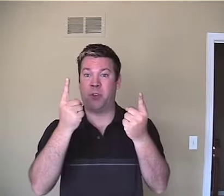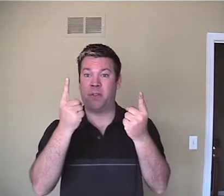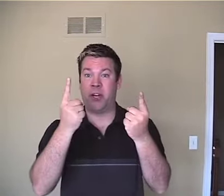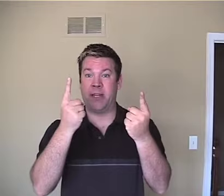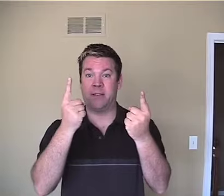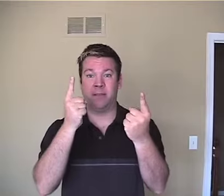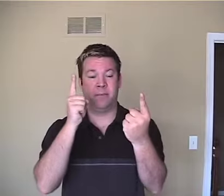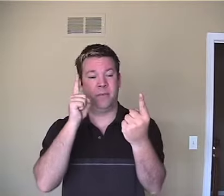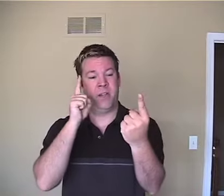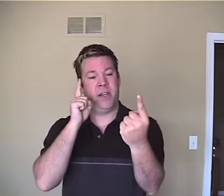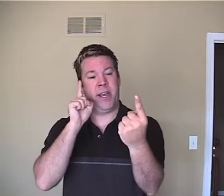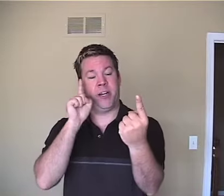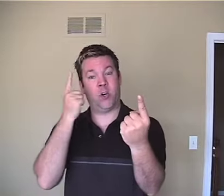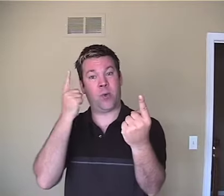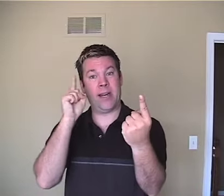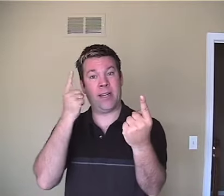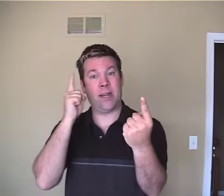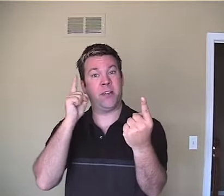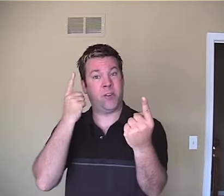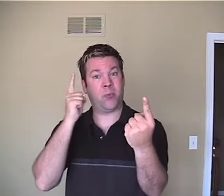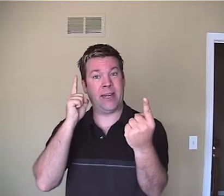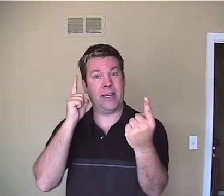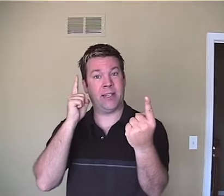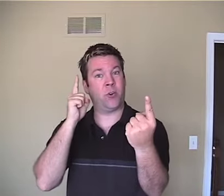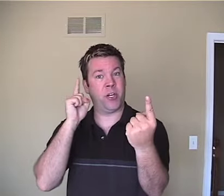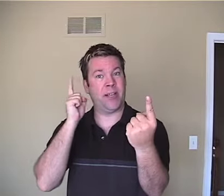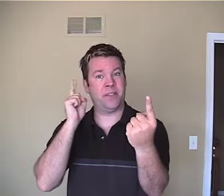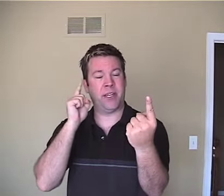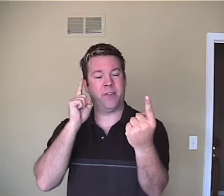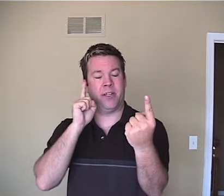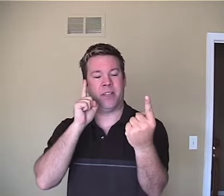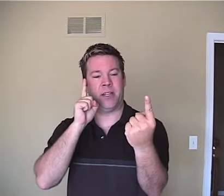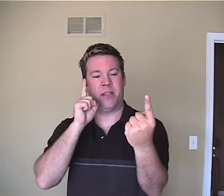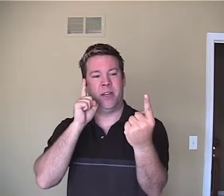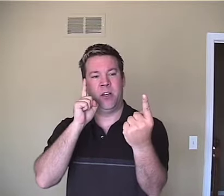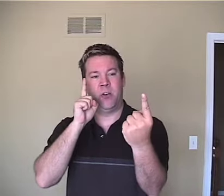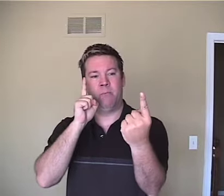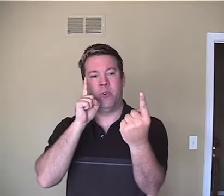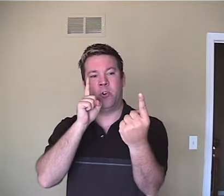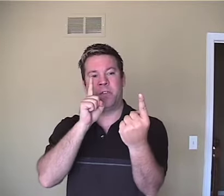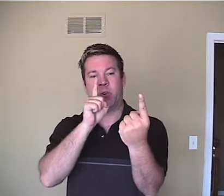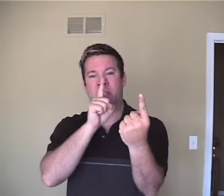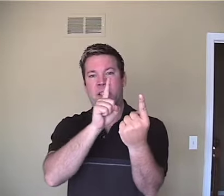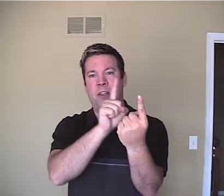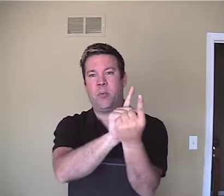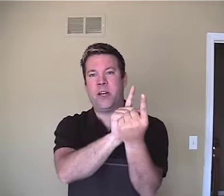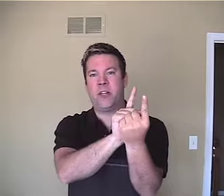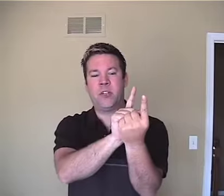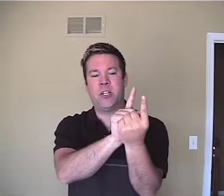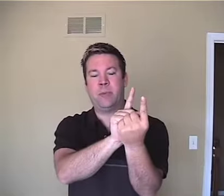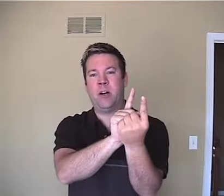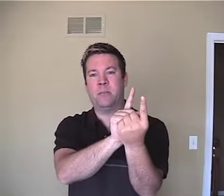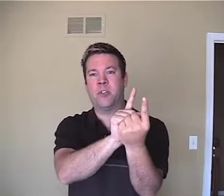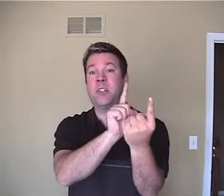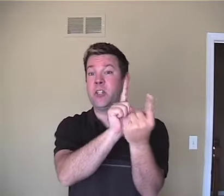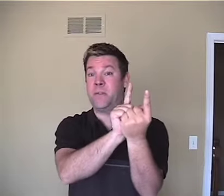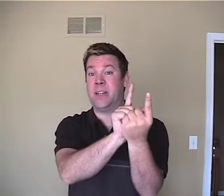of your hands. And your right hand, if you're right-handed, or your left hand, if you're left-handed, moves towards the other one and you touch palms or touch